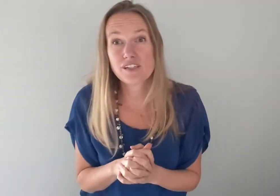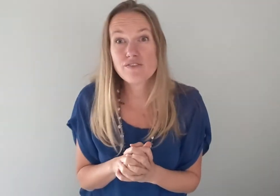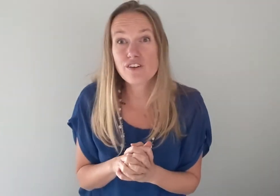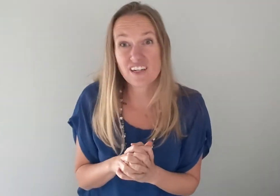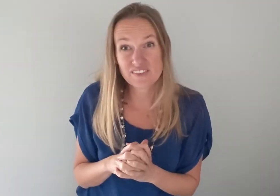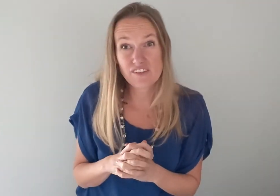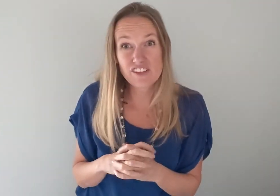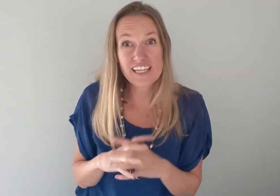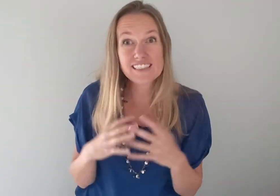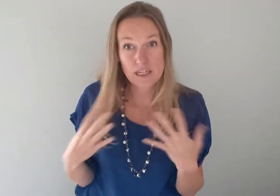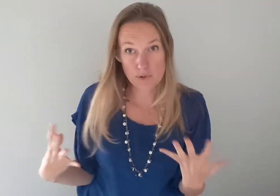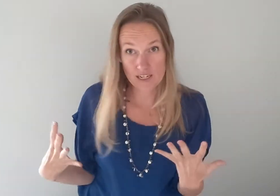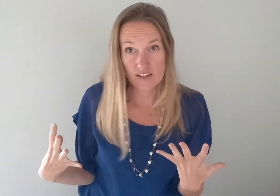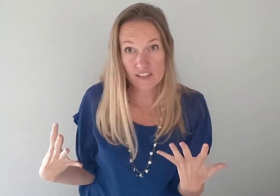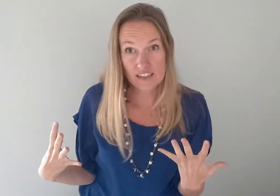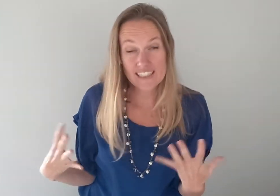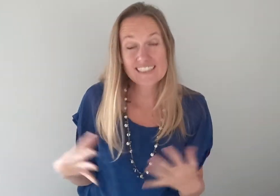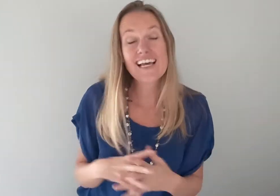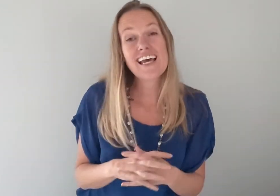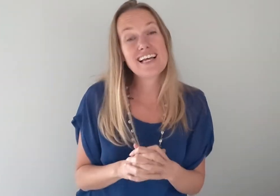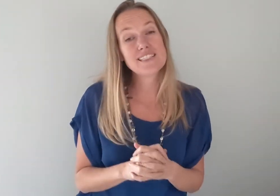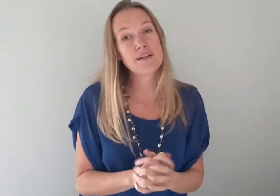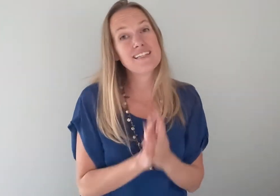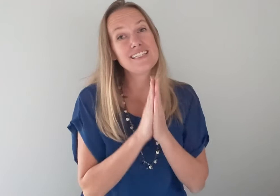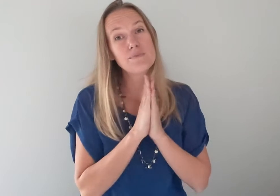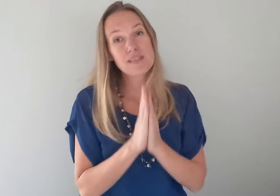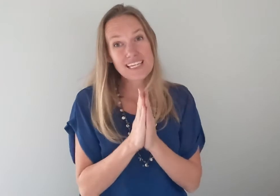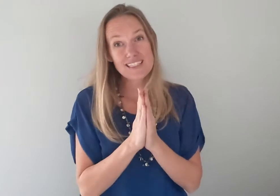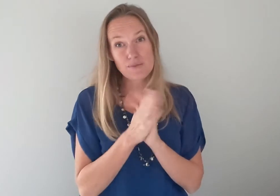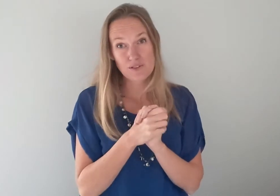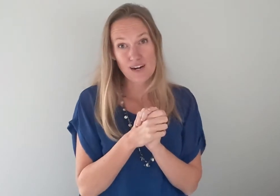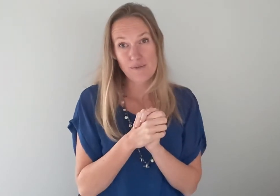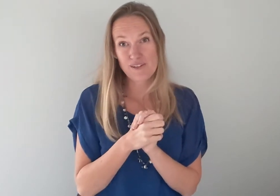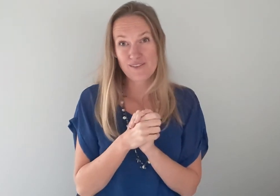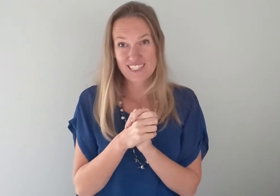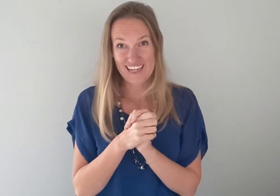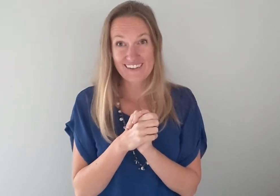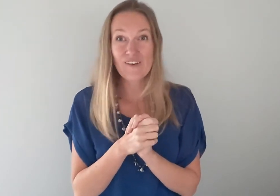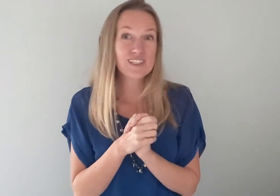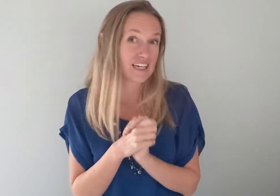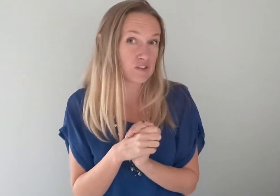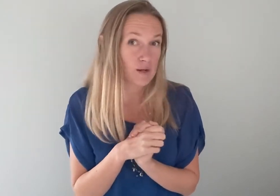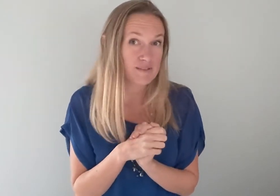for lots of helpful links like printing off the lyrics. And last but not least, please subscribe to the channel or check out the website